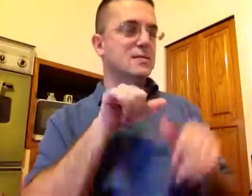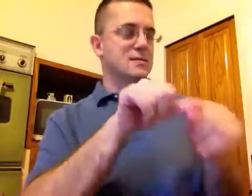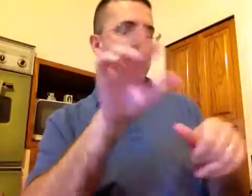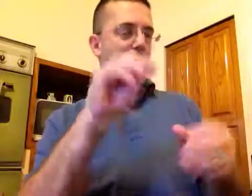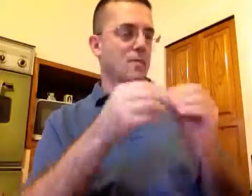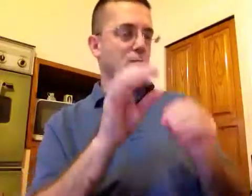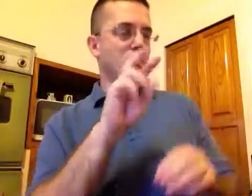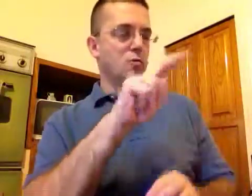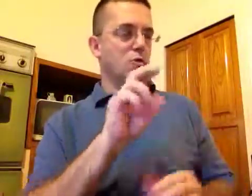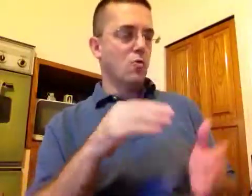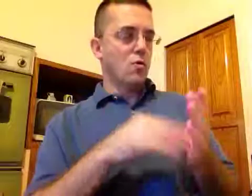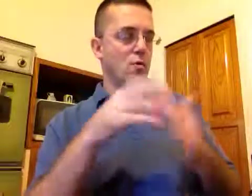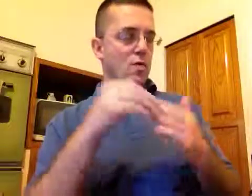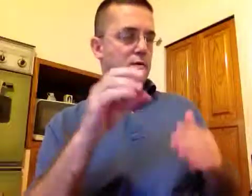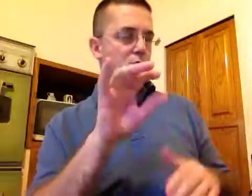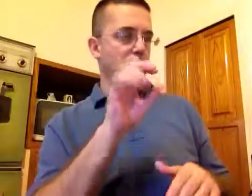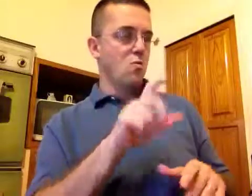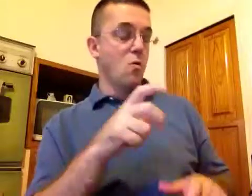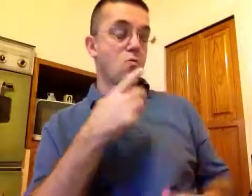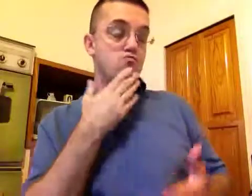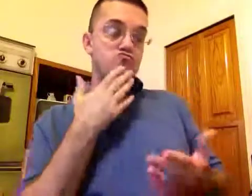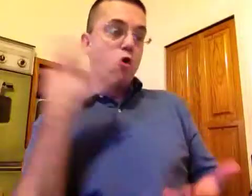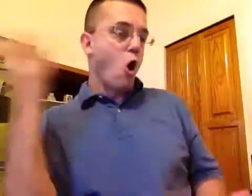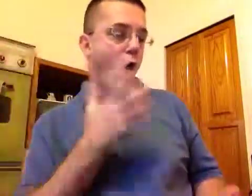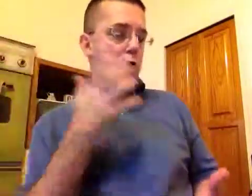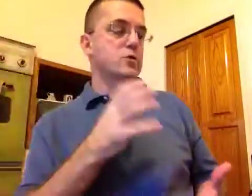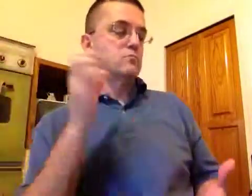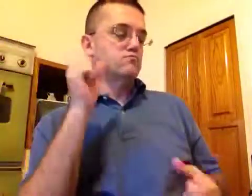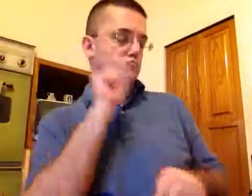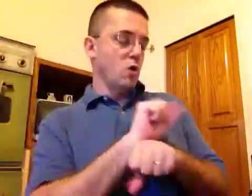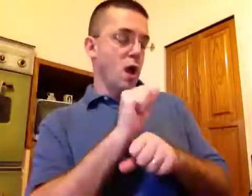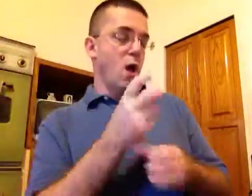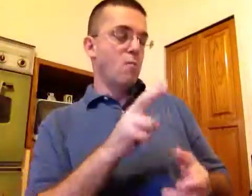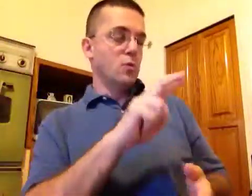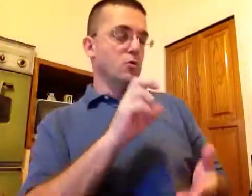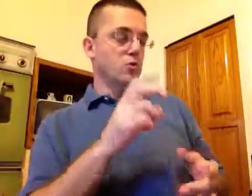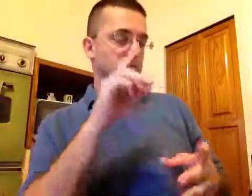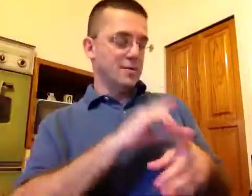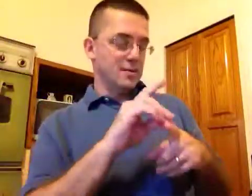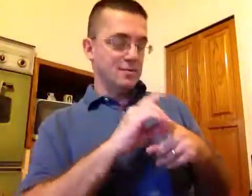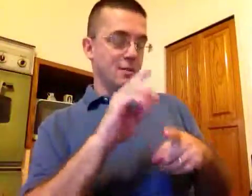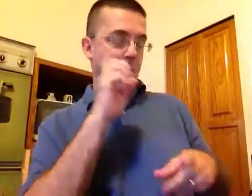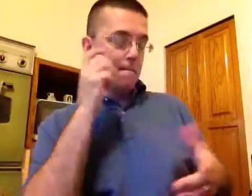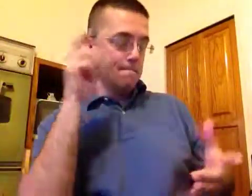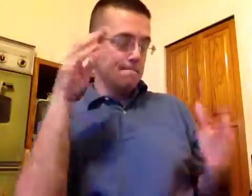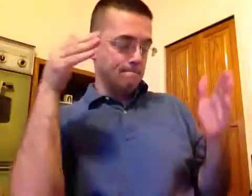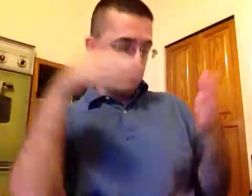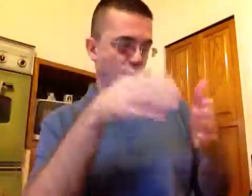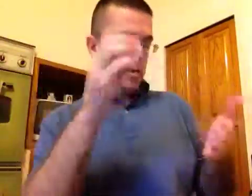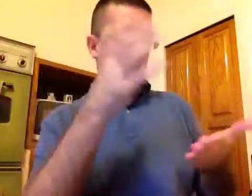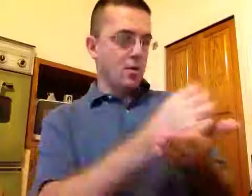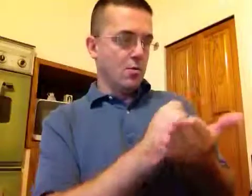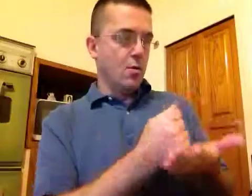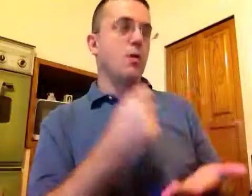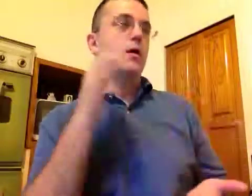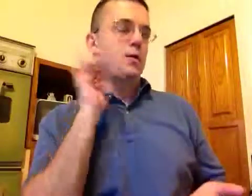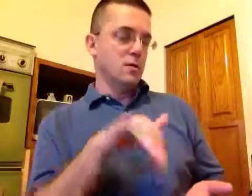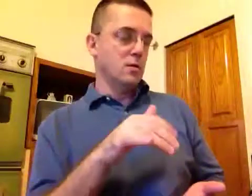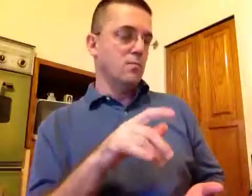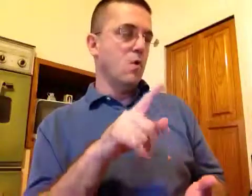still accomplished a huge feat. Well, yeah. Of great discipline based on your great income. The only lift that the credit card gave you in this example